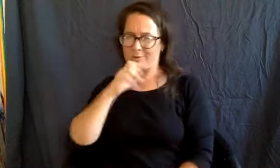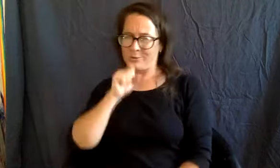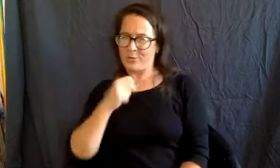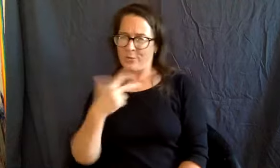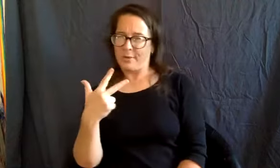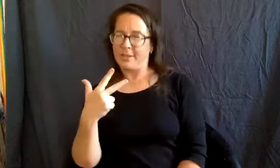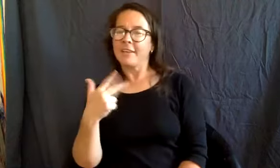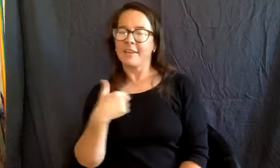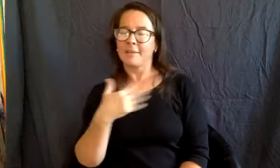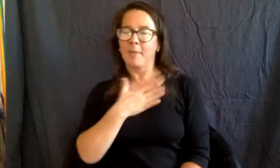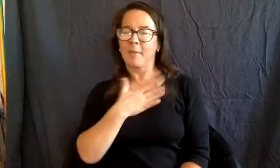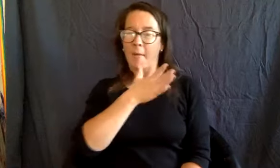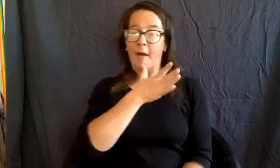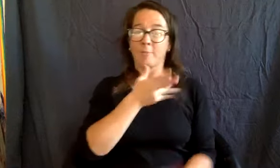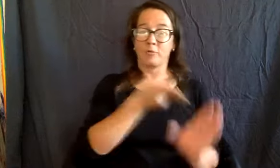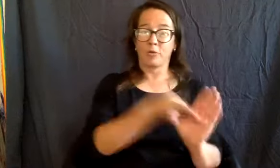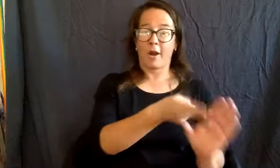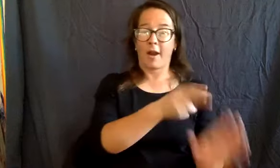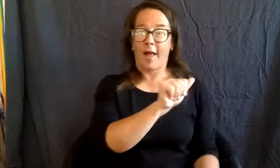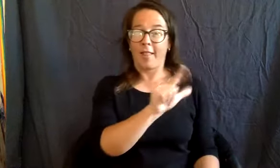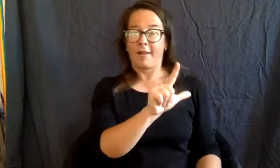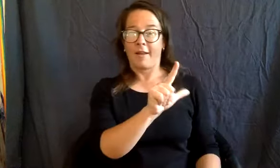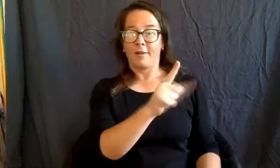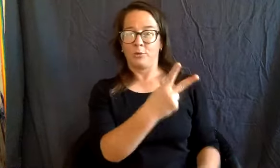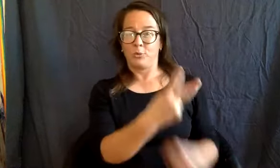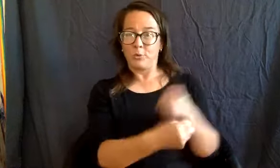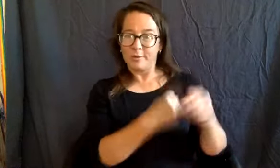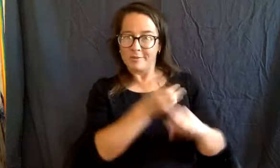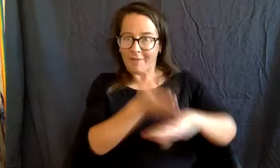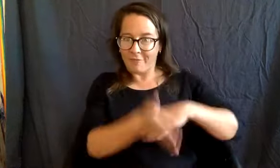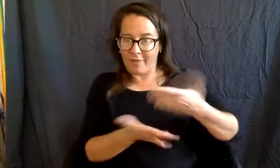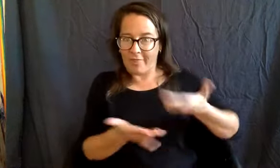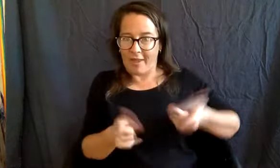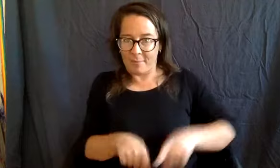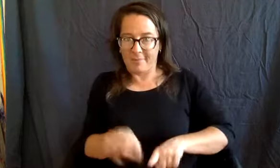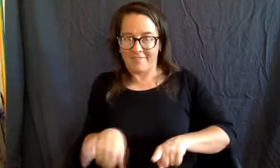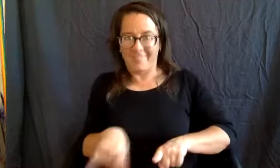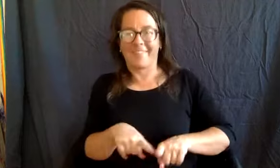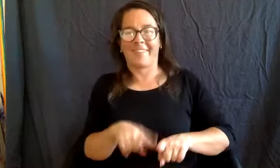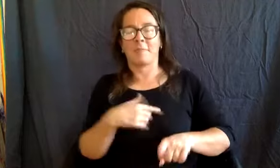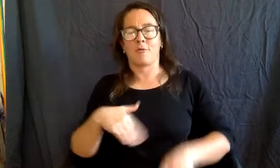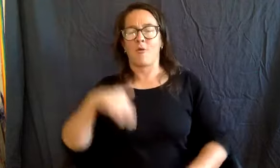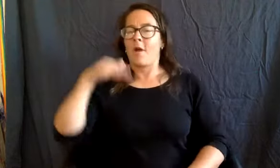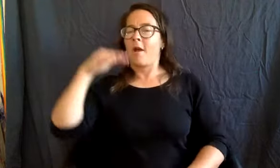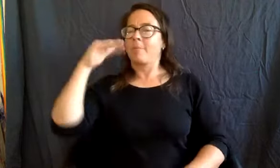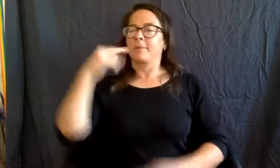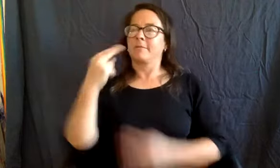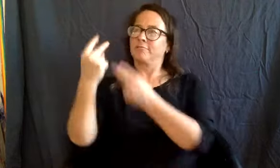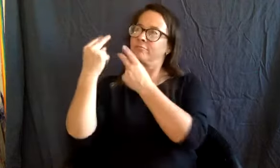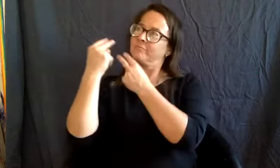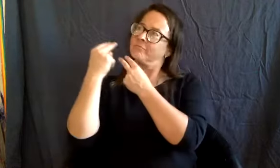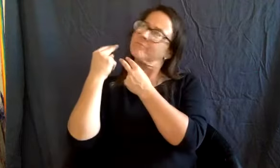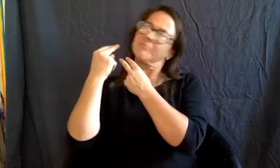bit. He'll share about his recovery and then I'll share a little bit about mine. So this is my son, Earl. Hi, my name's Earl and